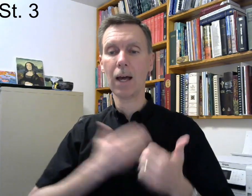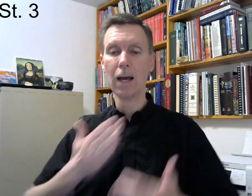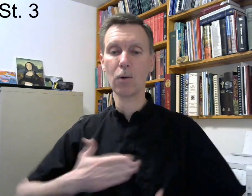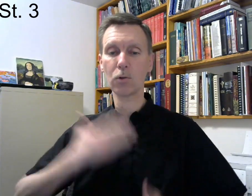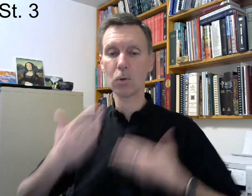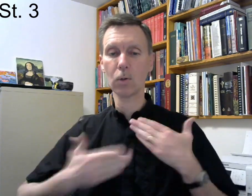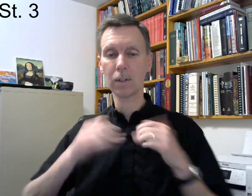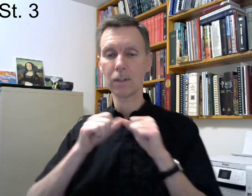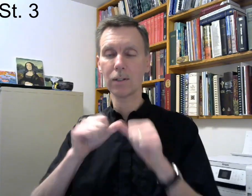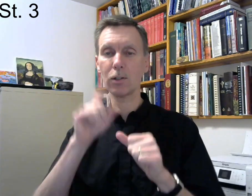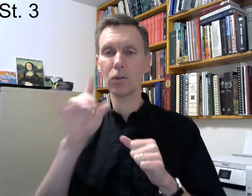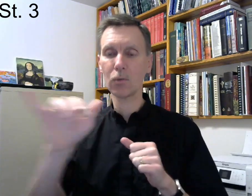our joy continues forever.